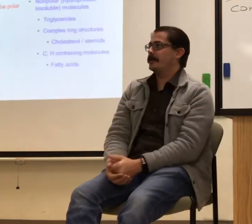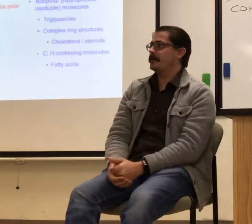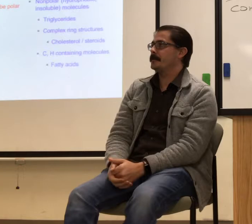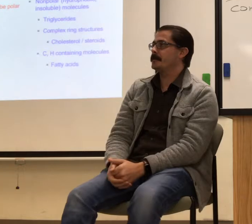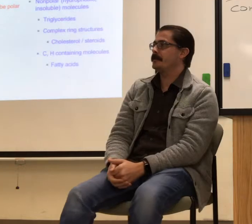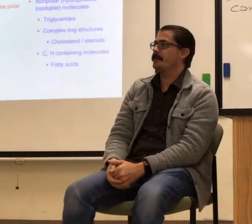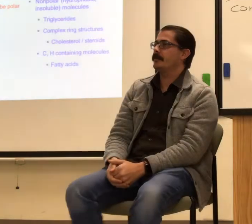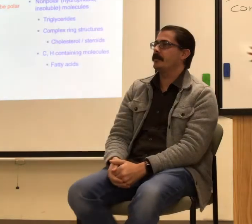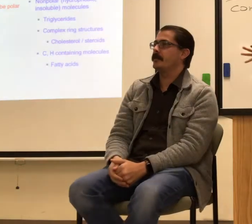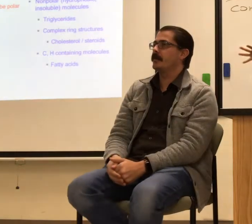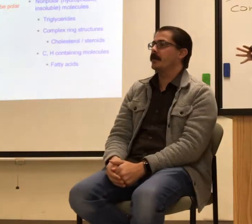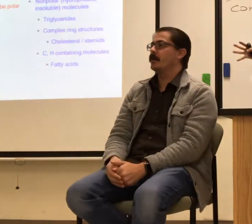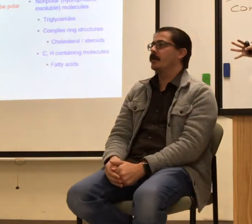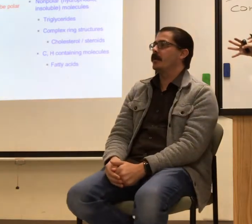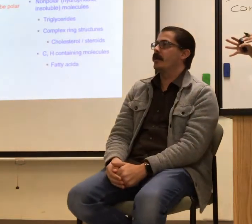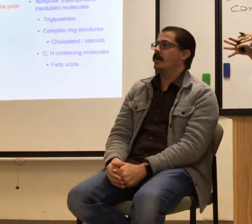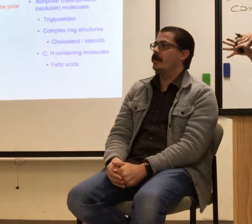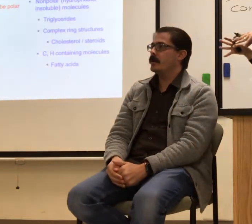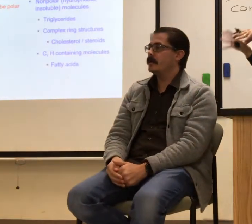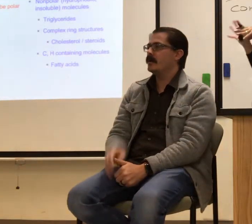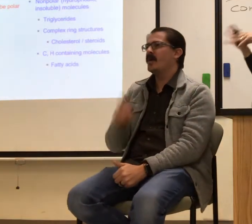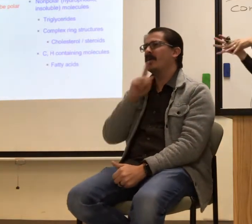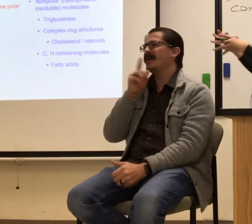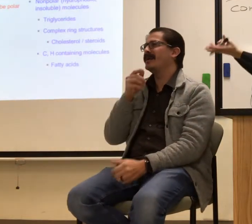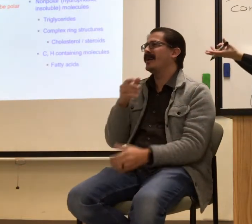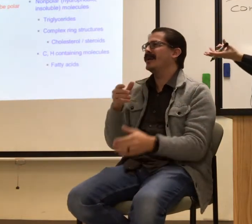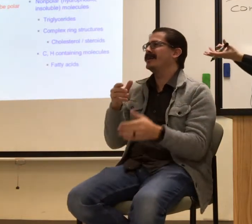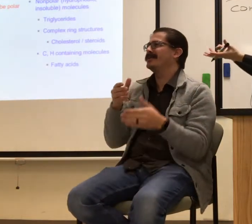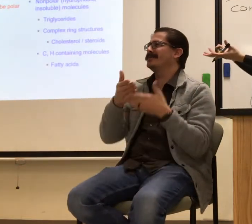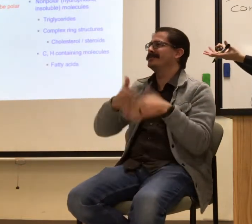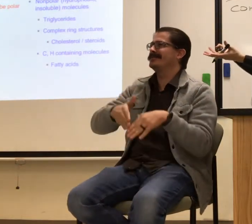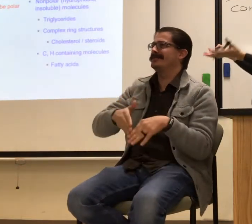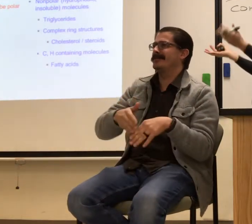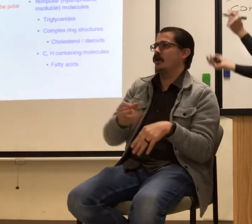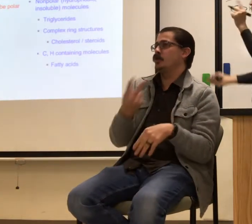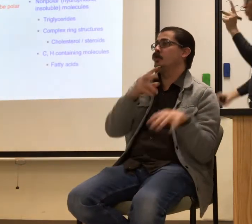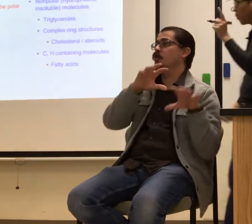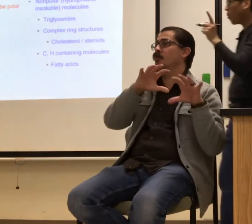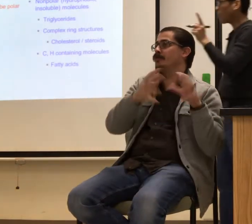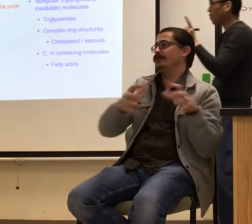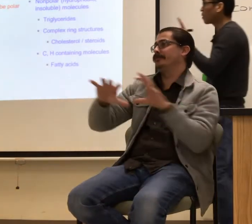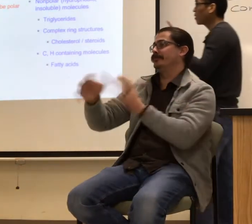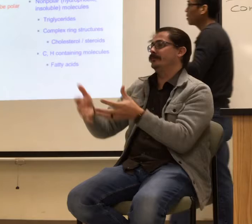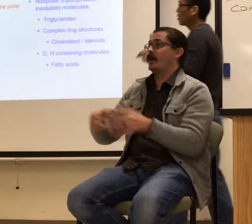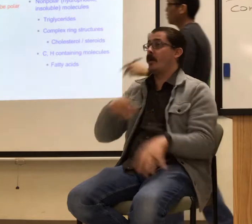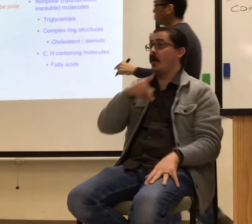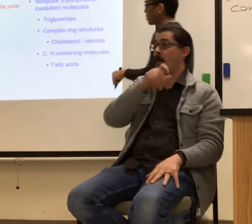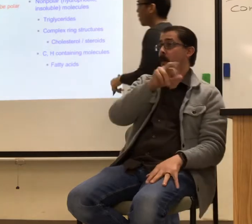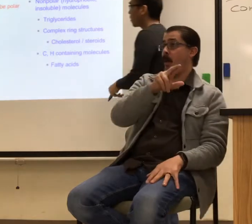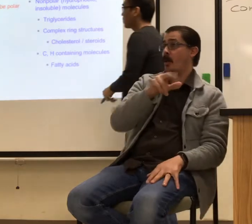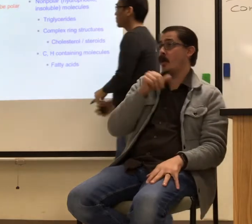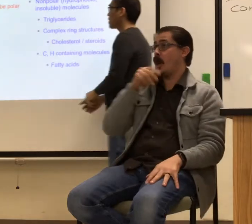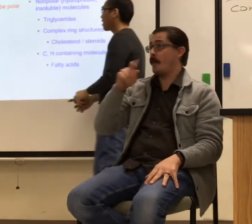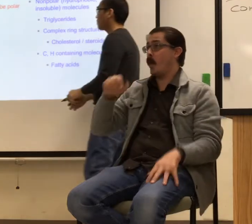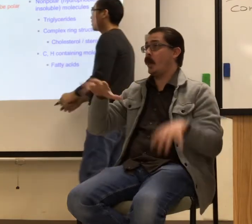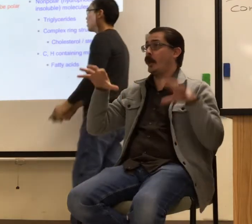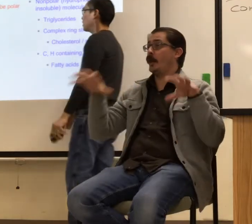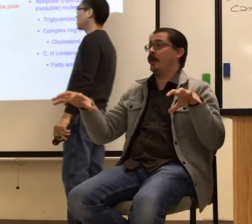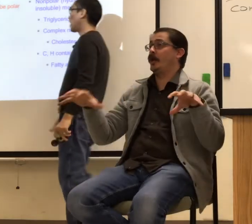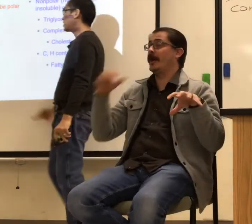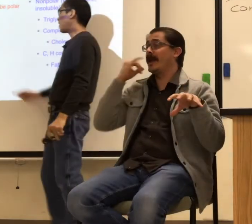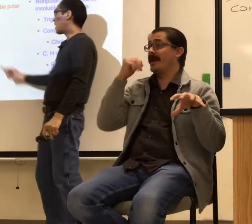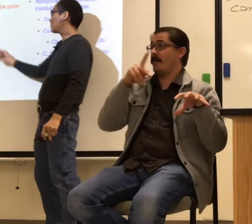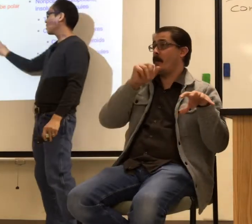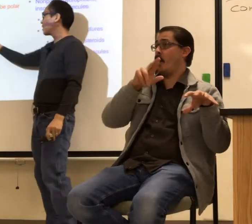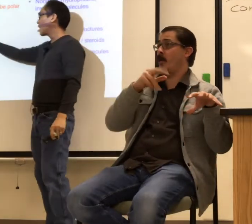So kind of to distill it down into two categories, are you polar or not? Because if you're polar, usually molecules have